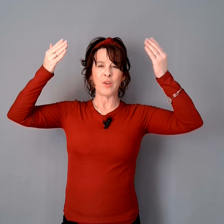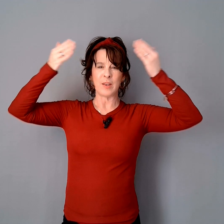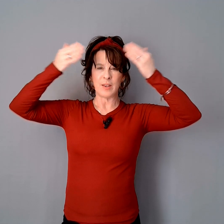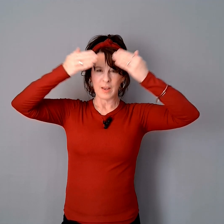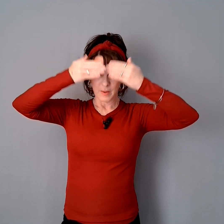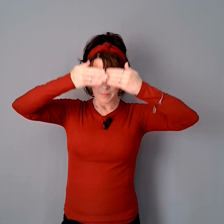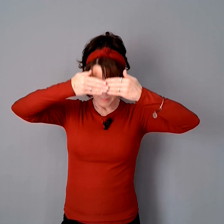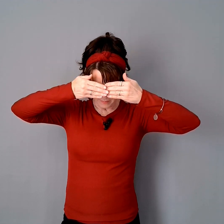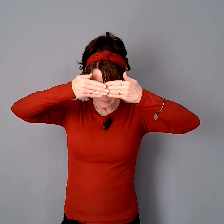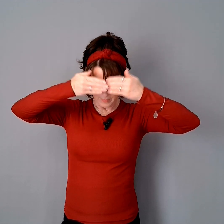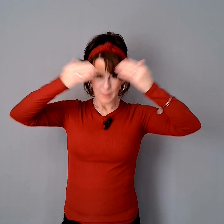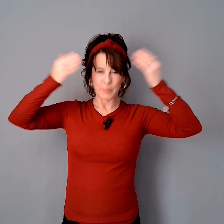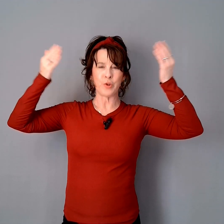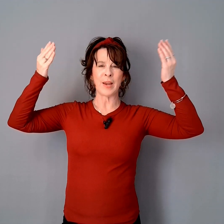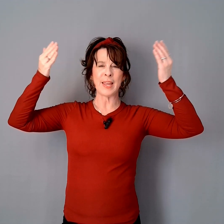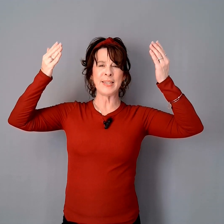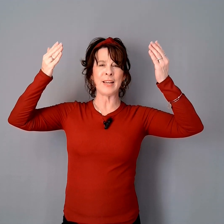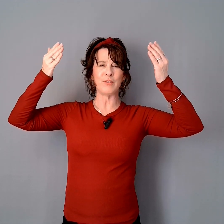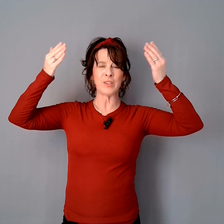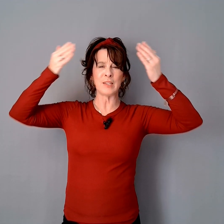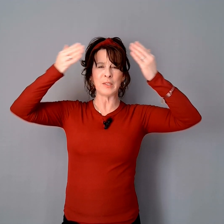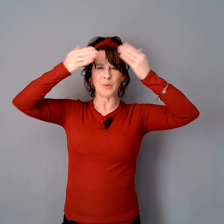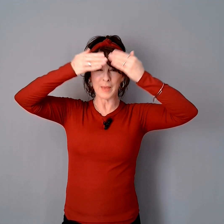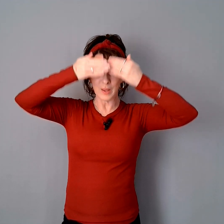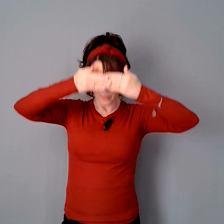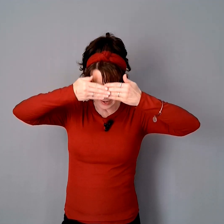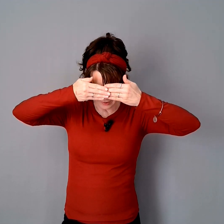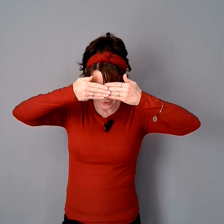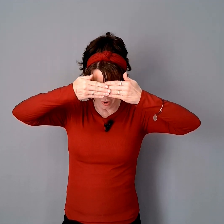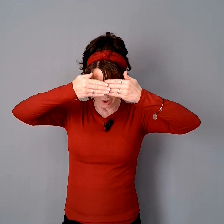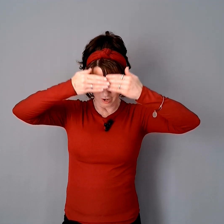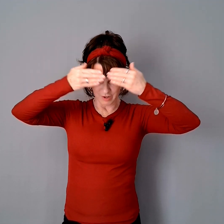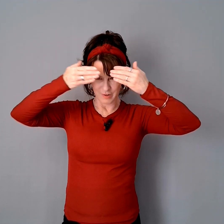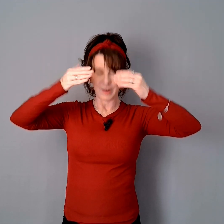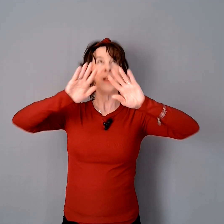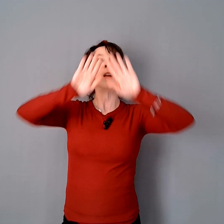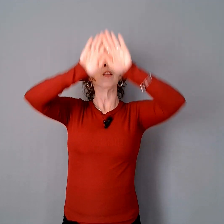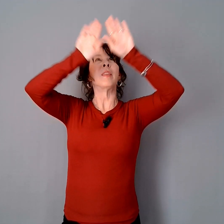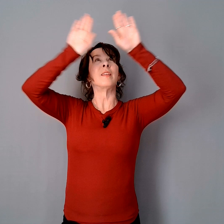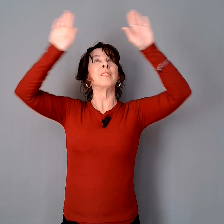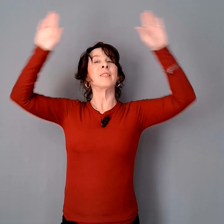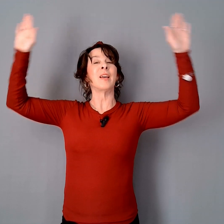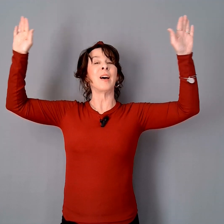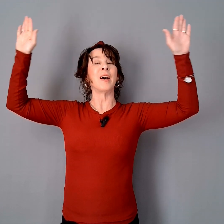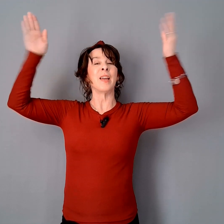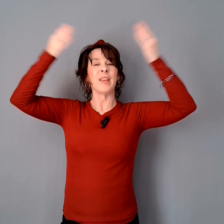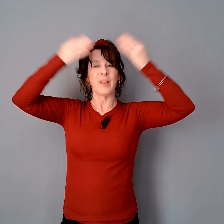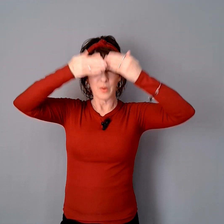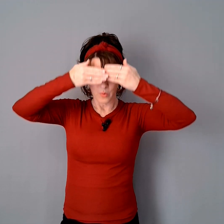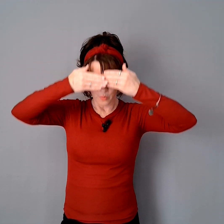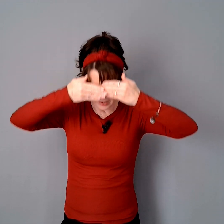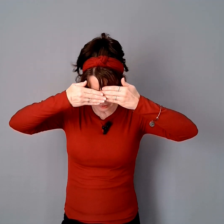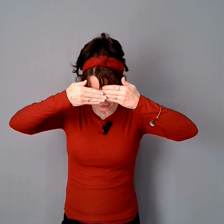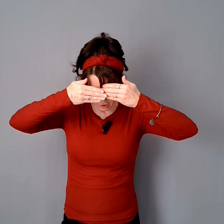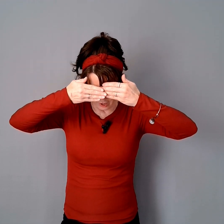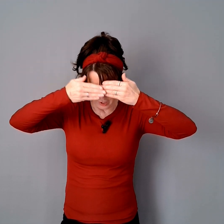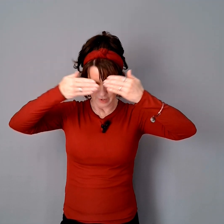can put your head down just a little bit. Went dark. The sky went dark.